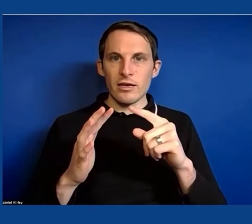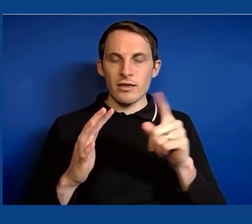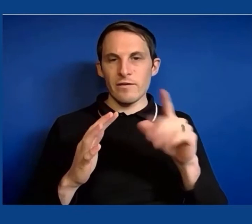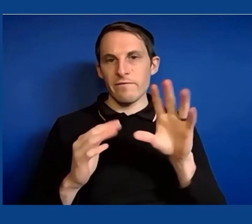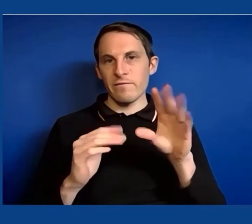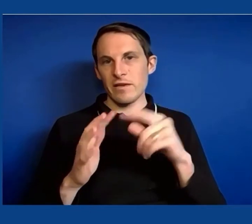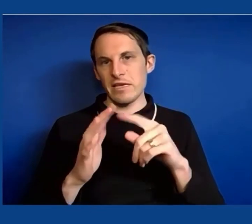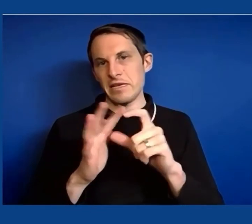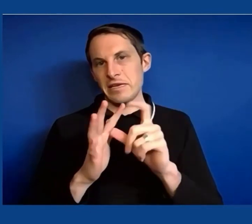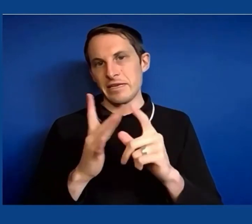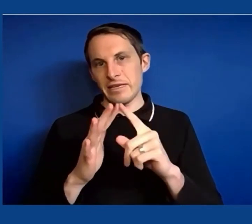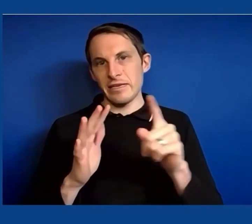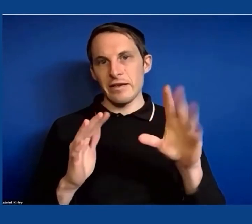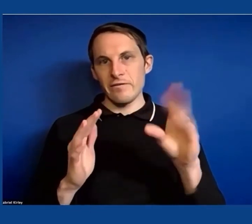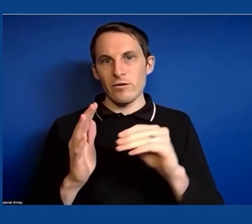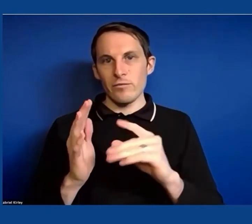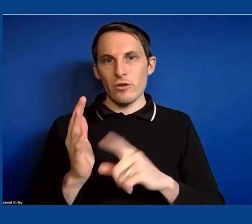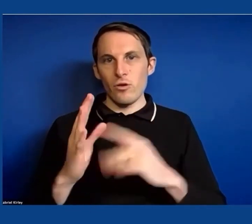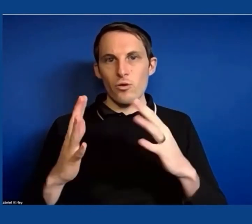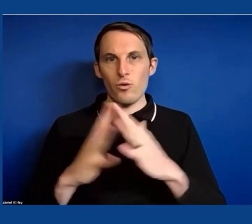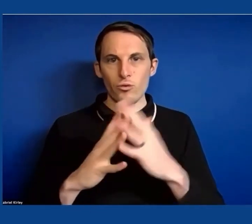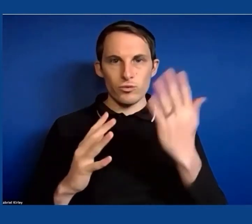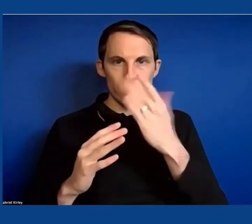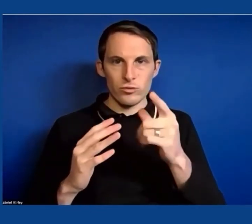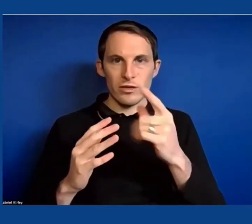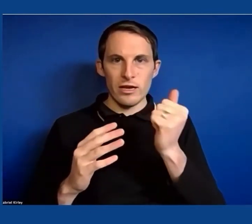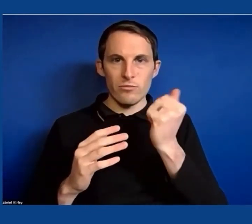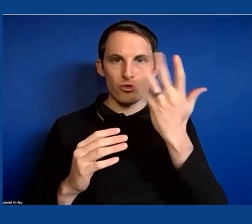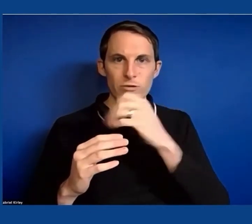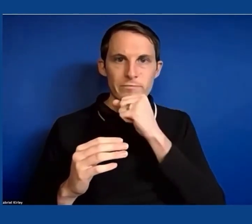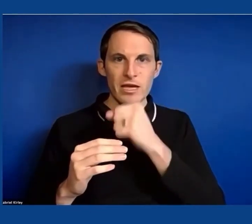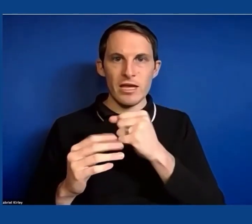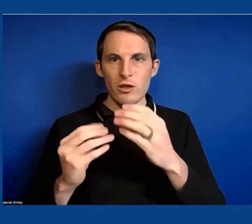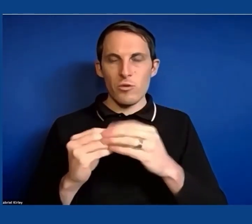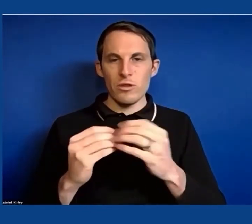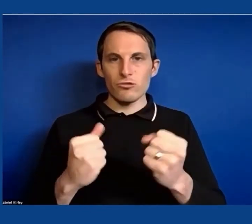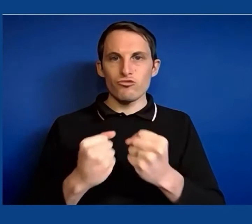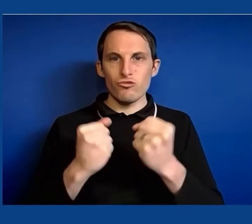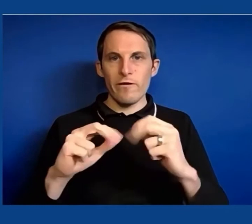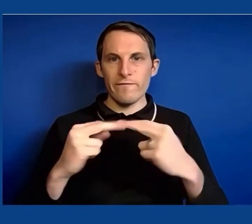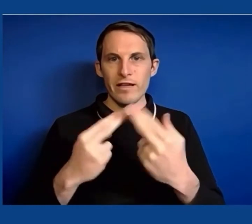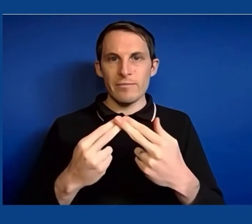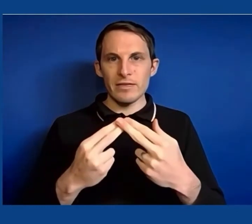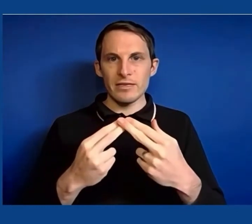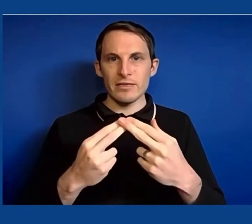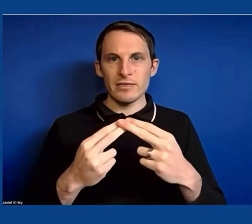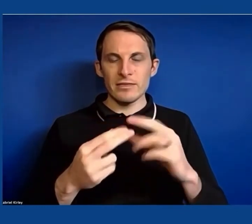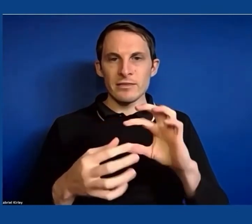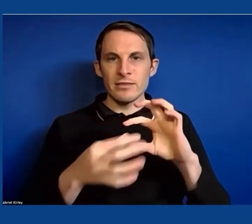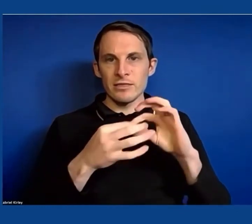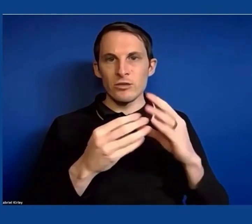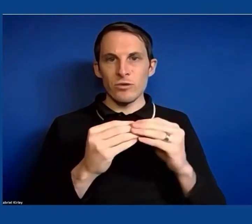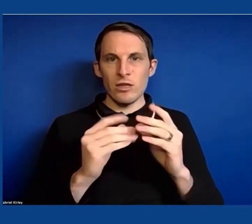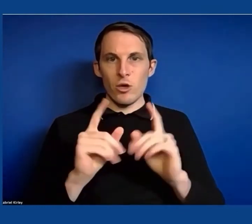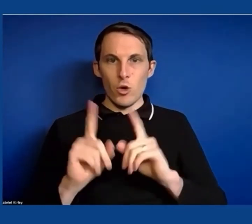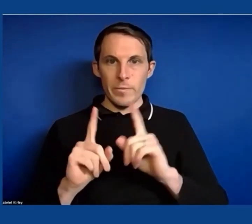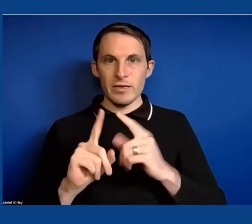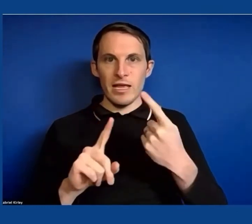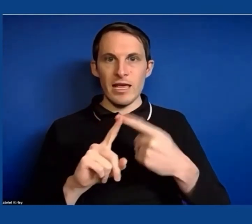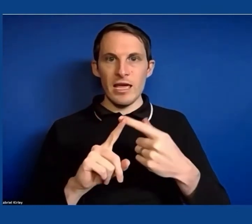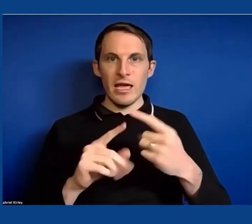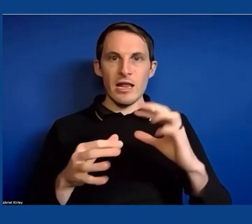the law school. He's an Aboriginal man with strong family links in both urban and rural